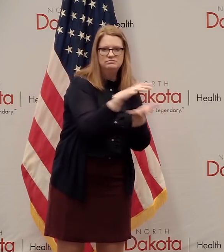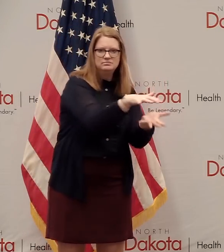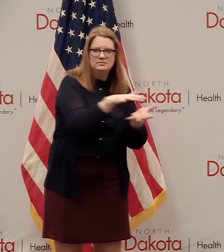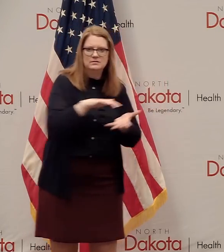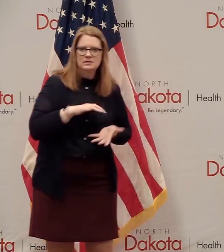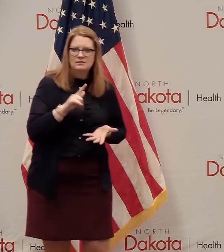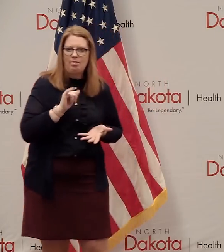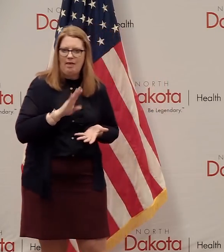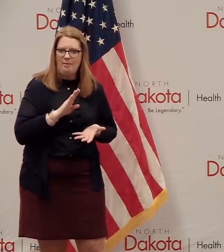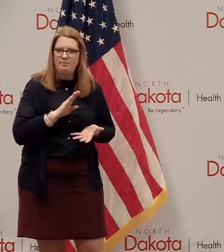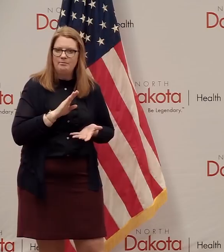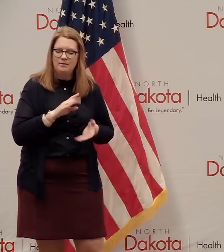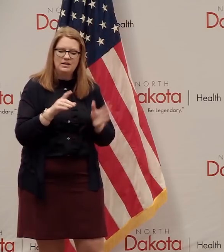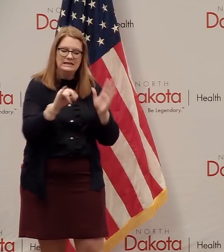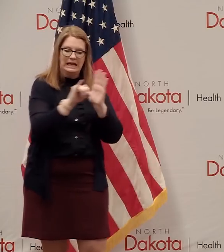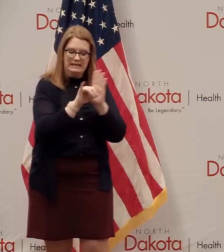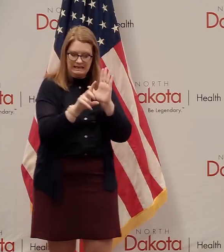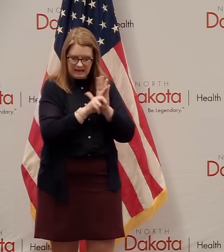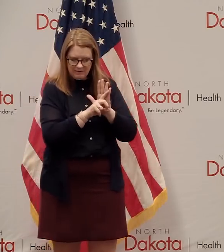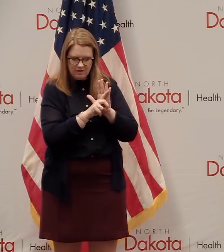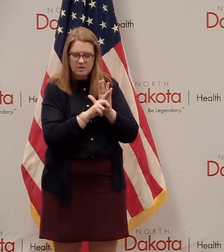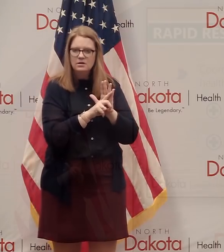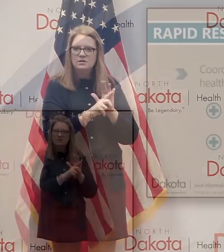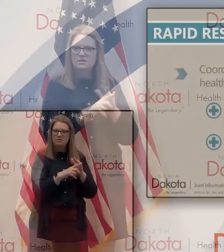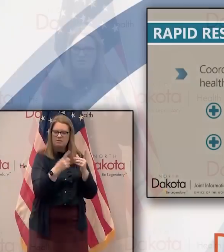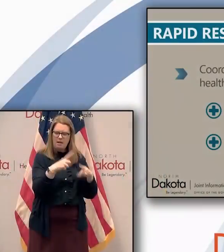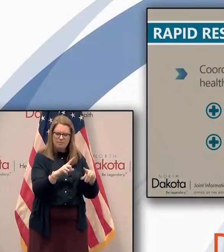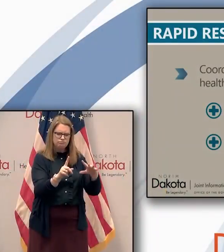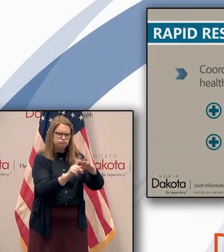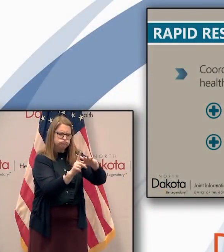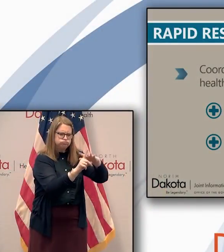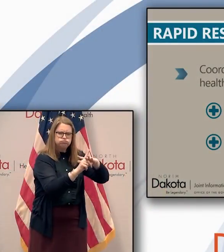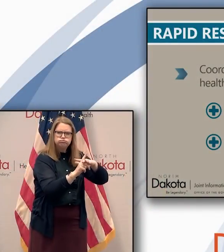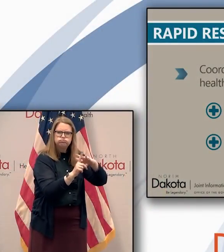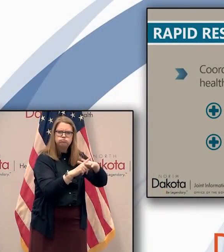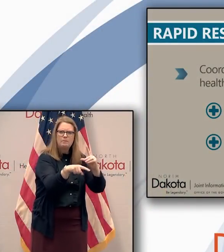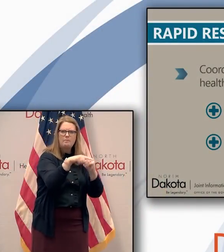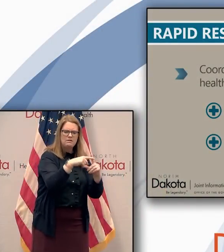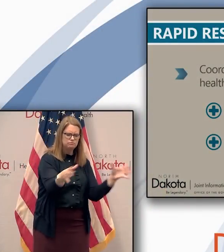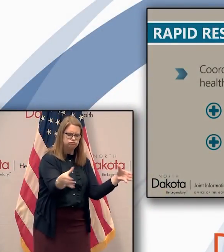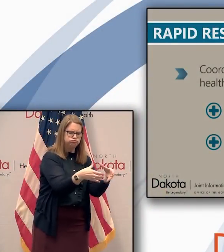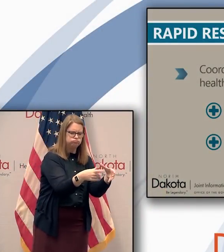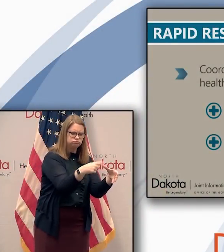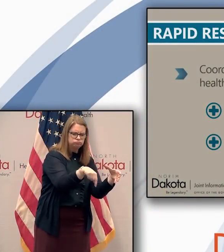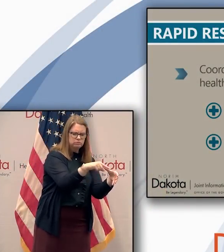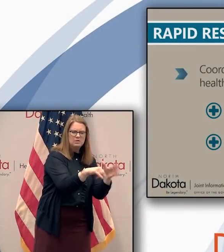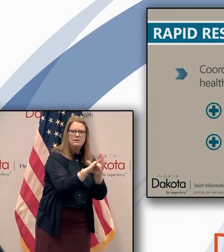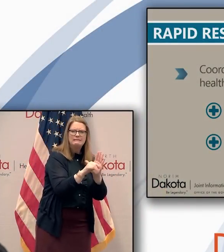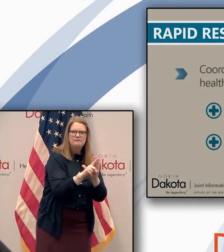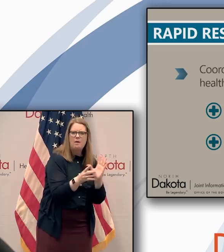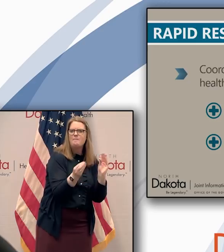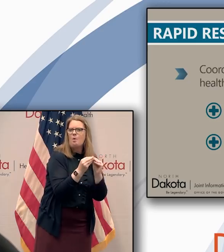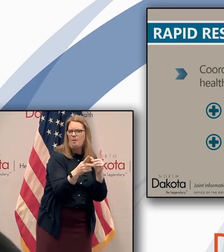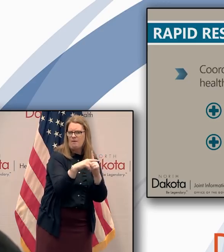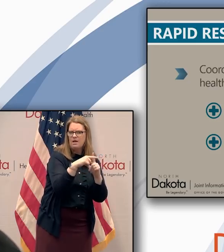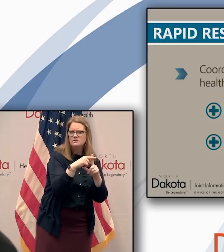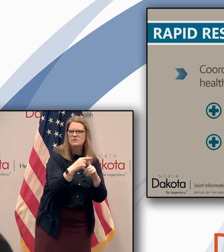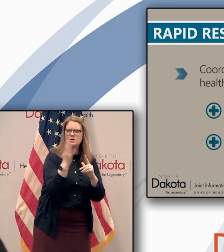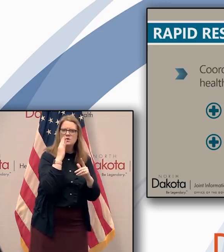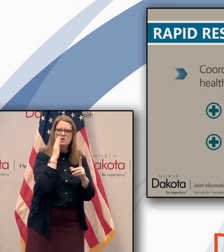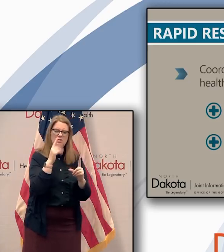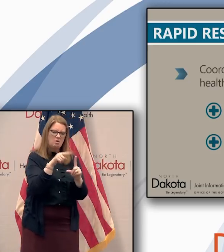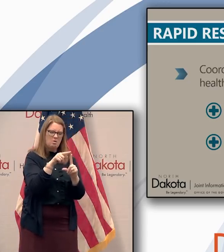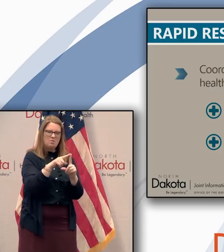identify those. If we have a cluster of positives, we can identify they've been in contact with, identify more positives, do the